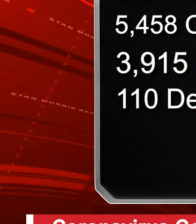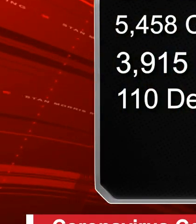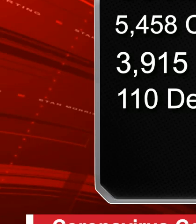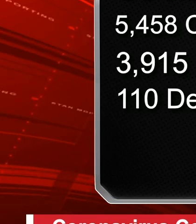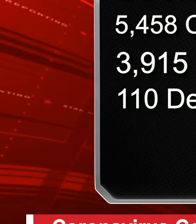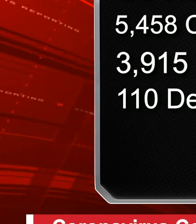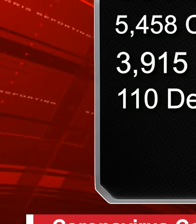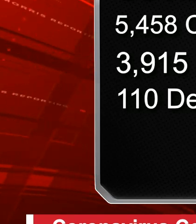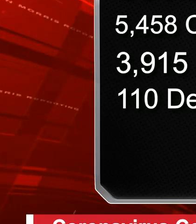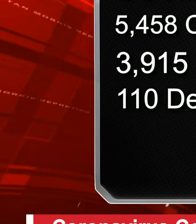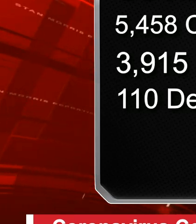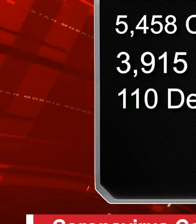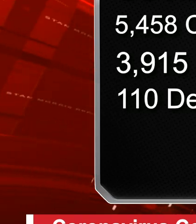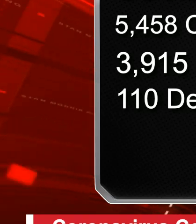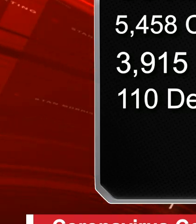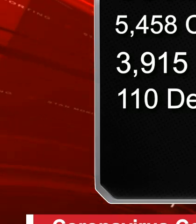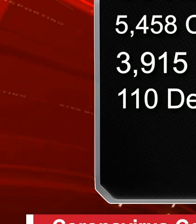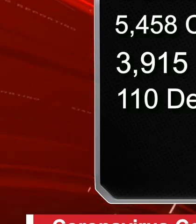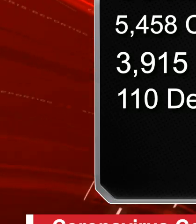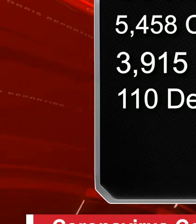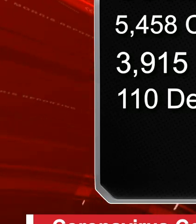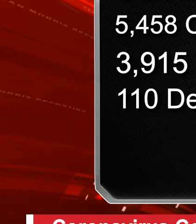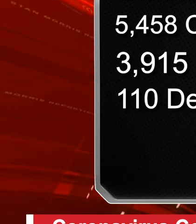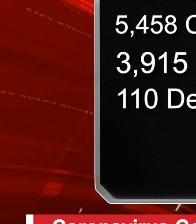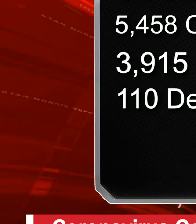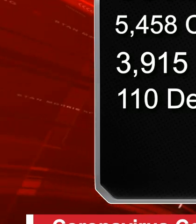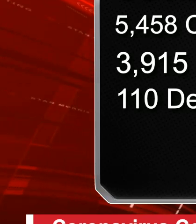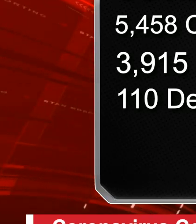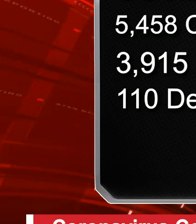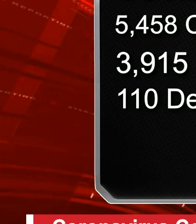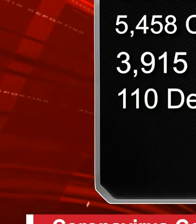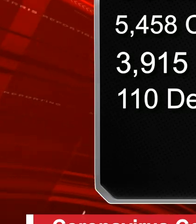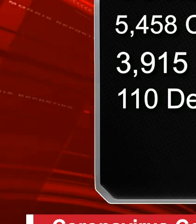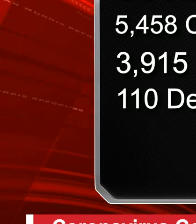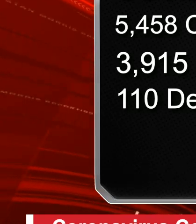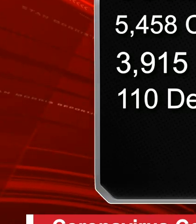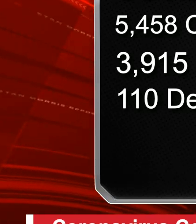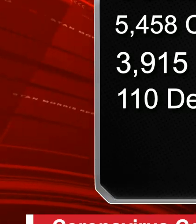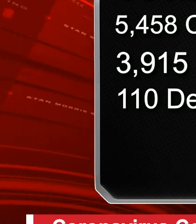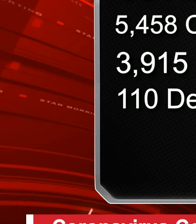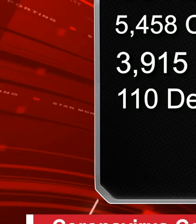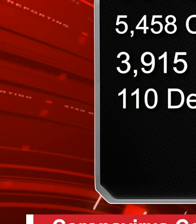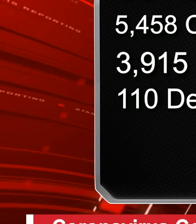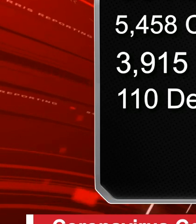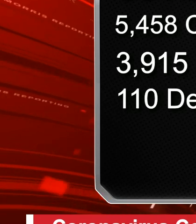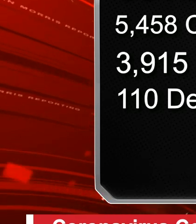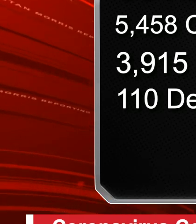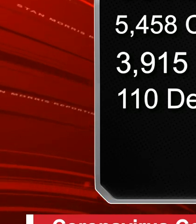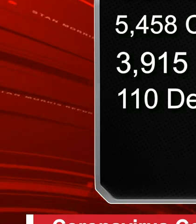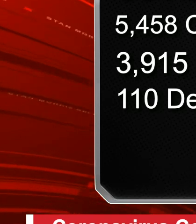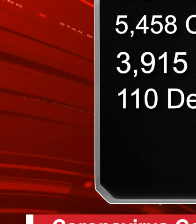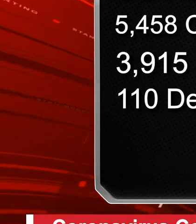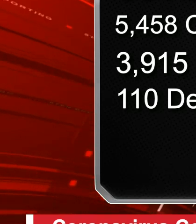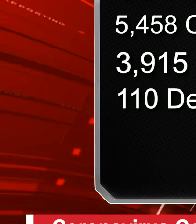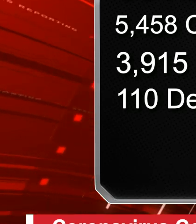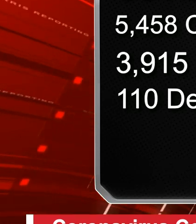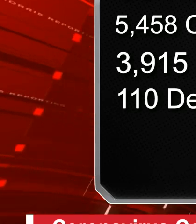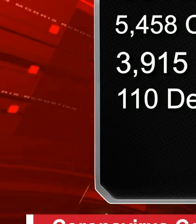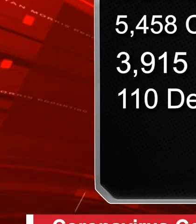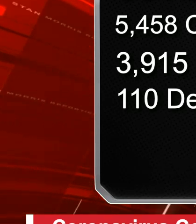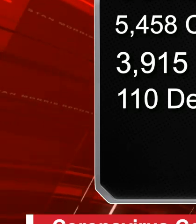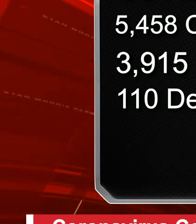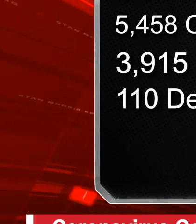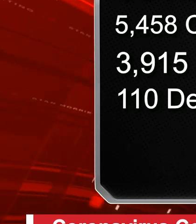455 new cases. They actually had both said both numbers. The governor saying 455. Arkansas Secretary of Health Dr. Nate Smith